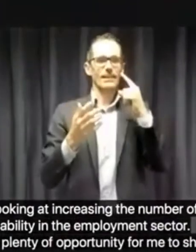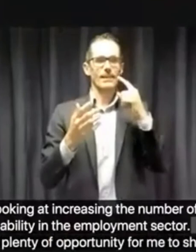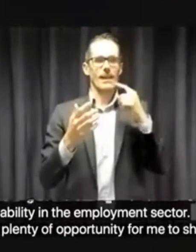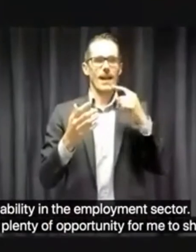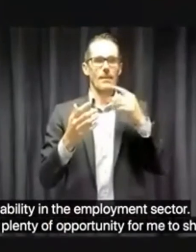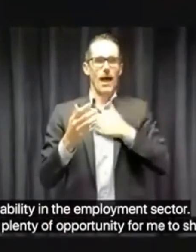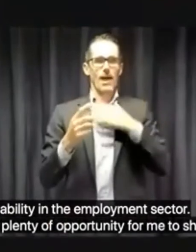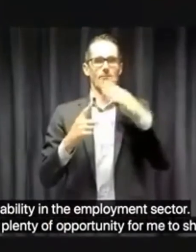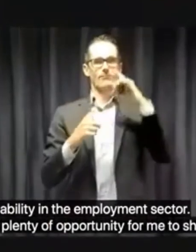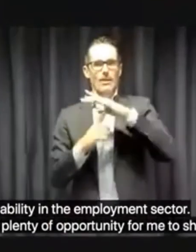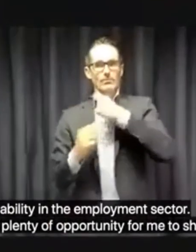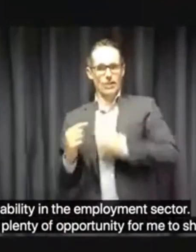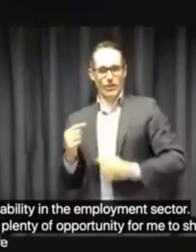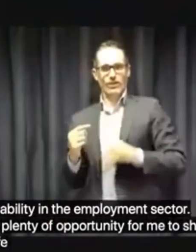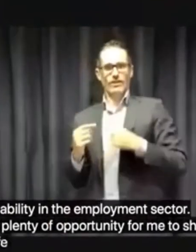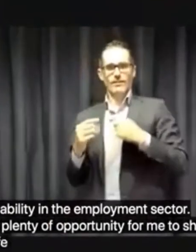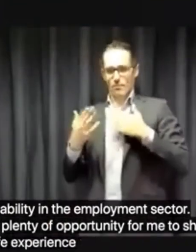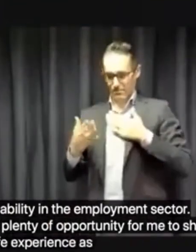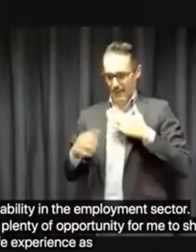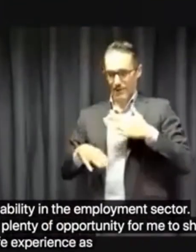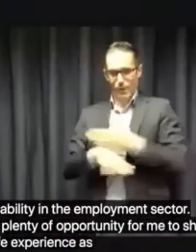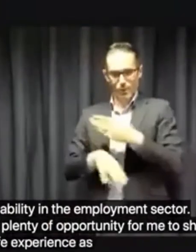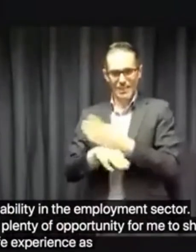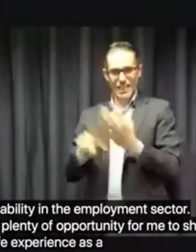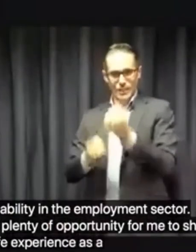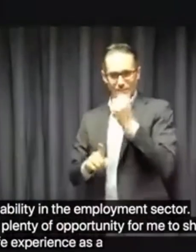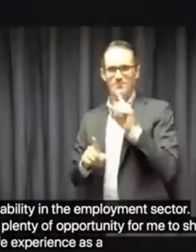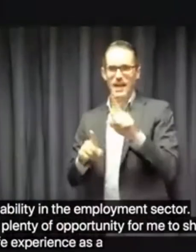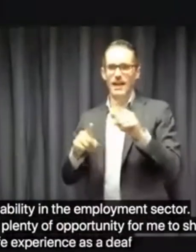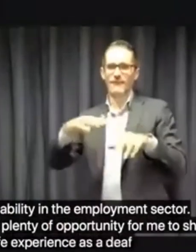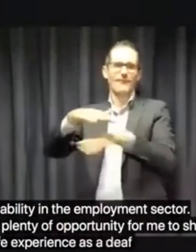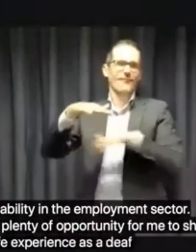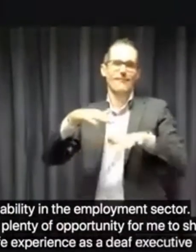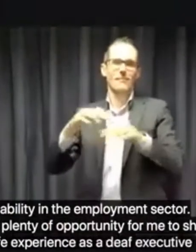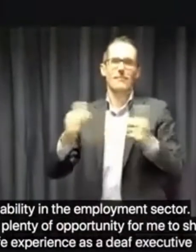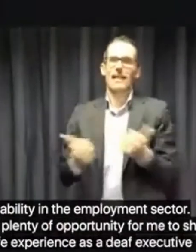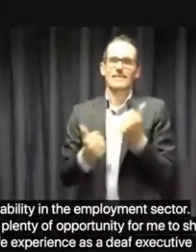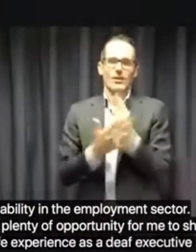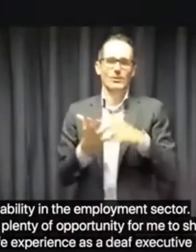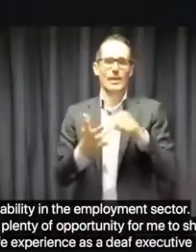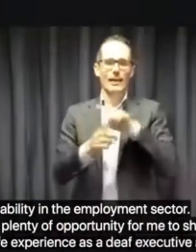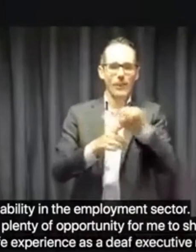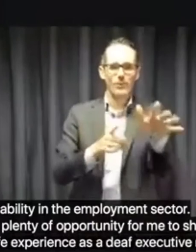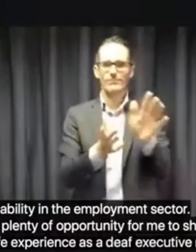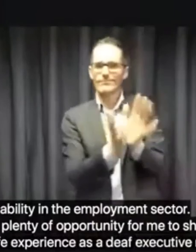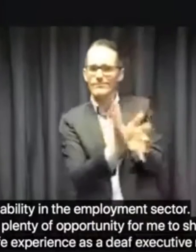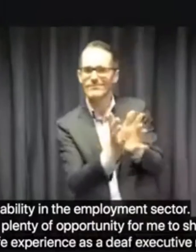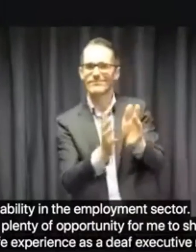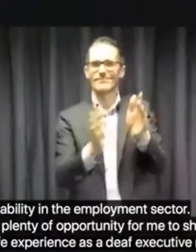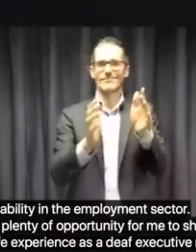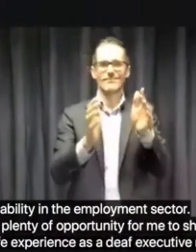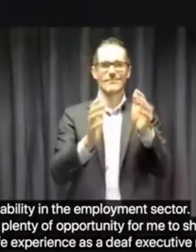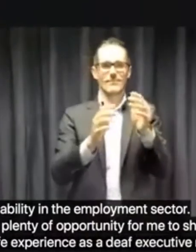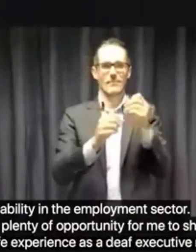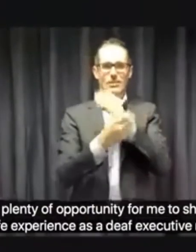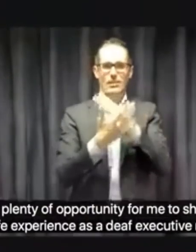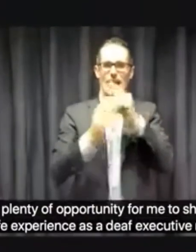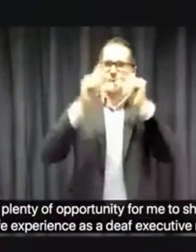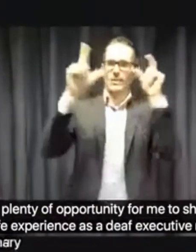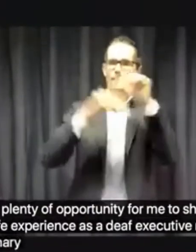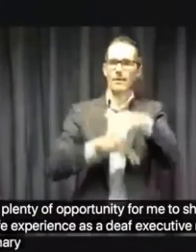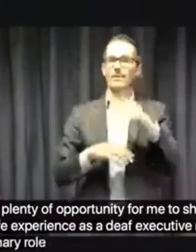interpreting deaf people with disabilities. So my primary role is employment outcomes, but there's also opportunities there